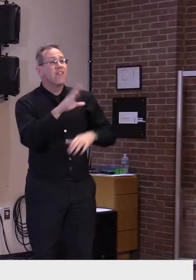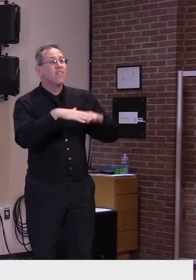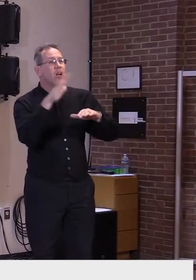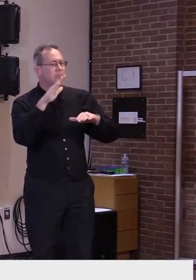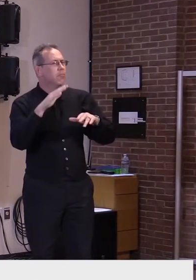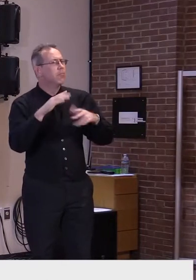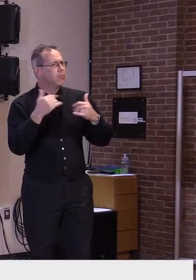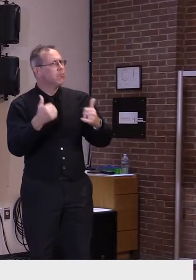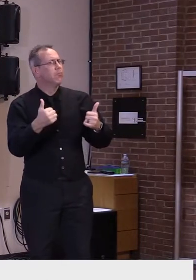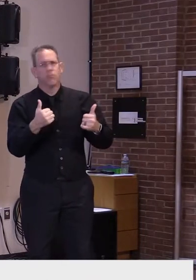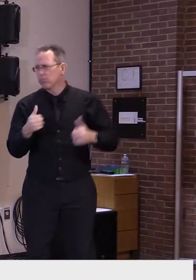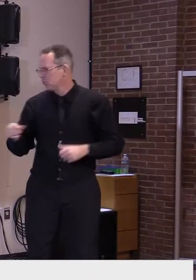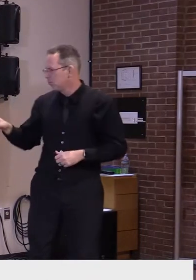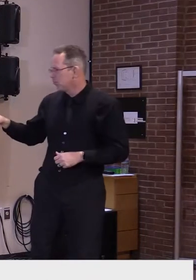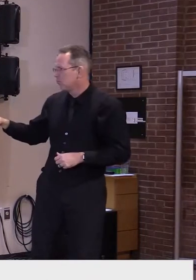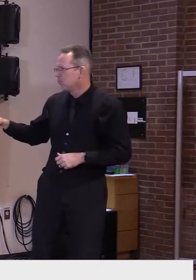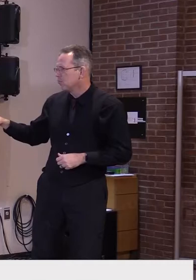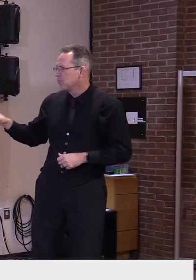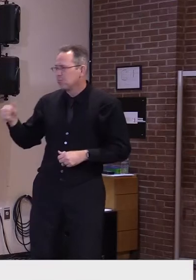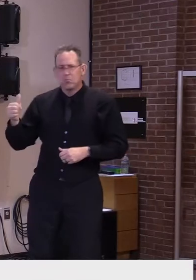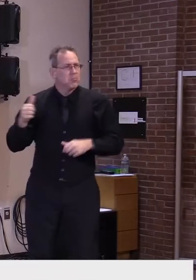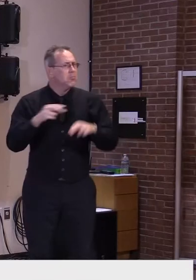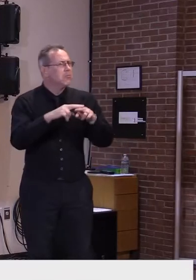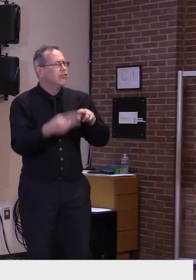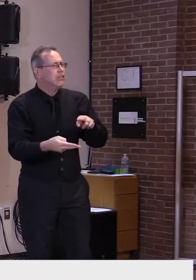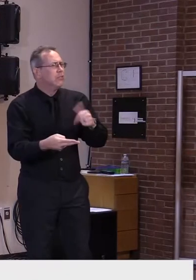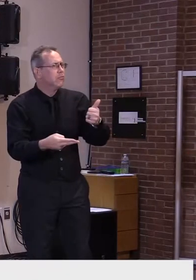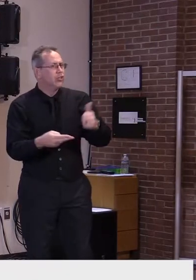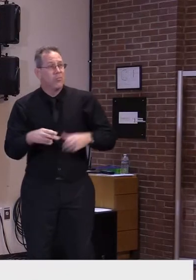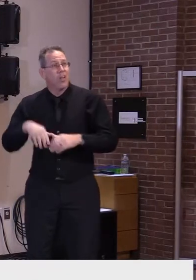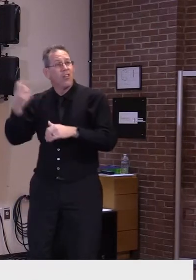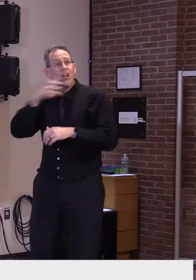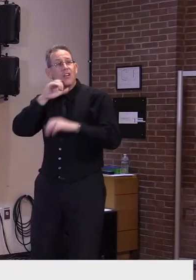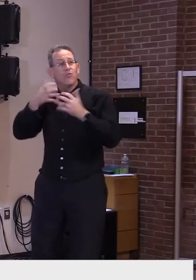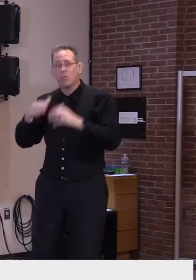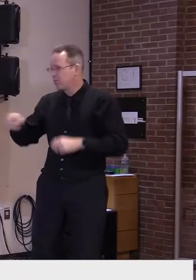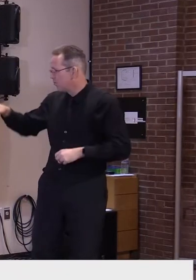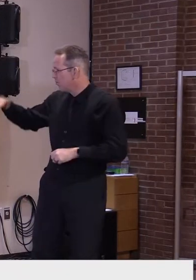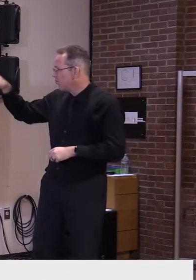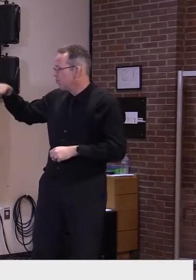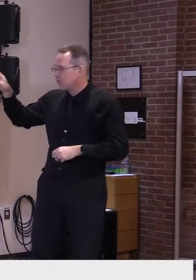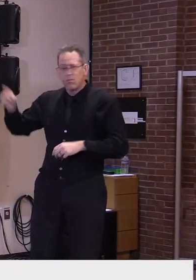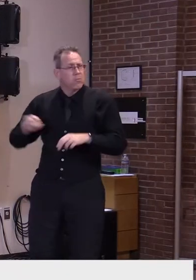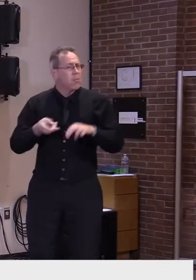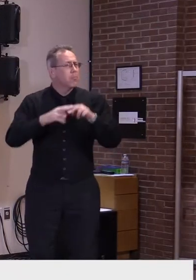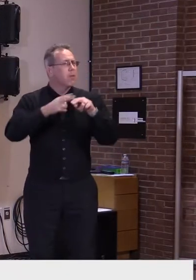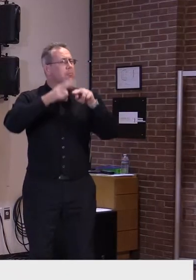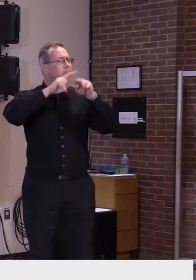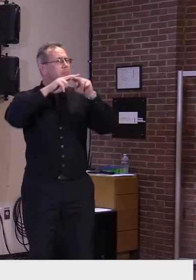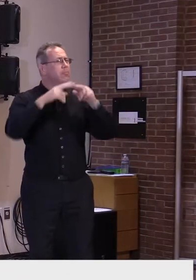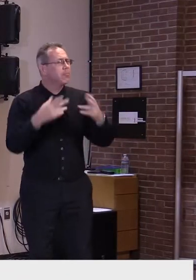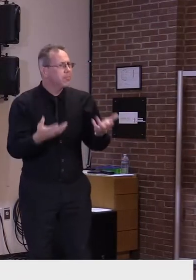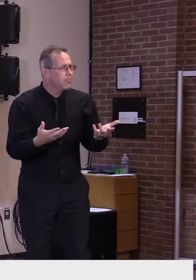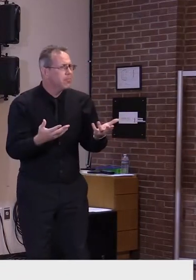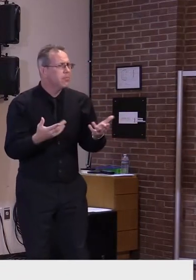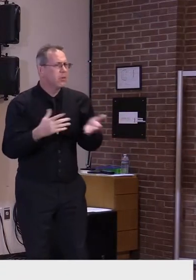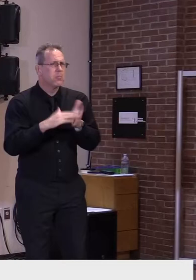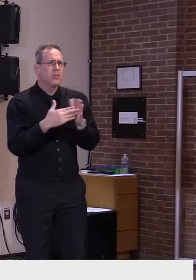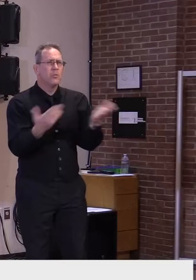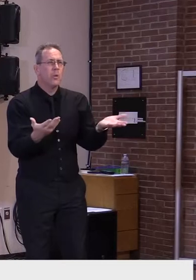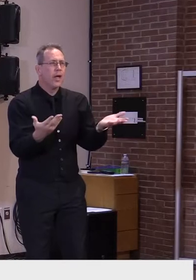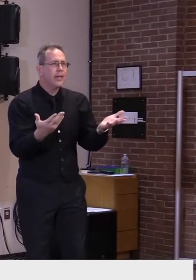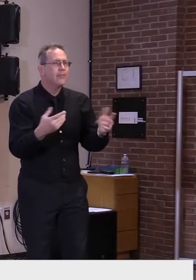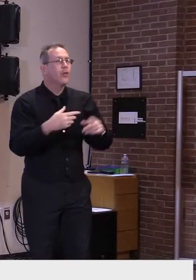2% over that same period of time. So what that really means, we know that this is our most vulnerable age group,